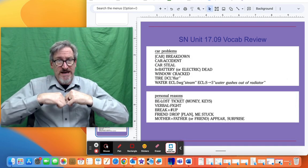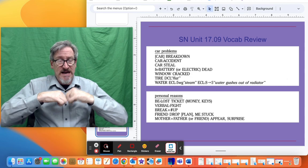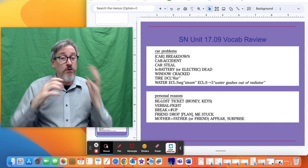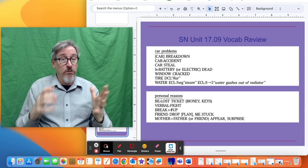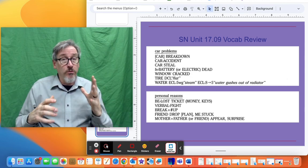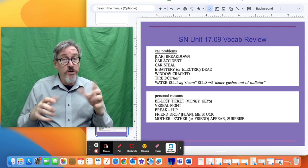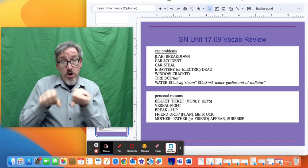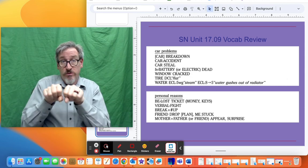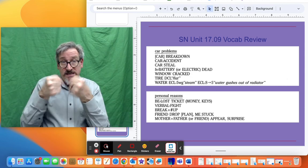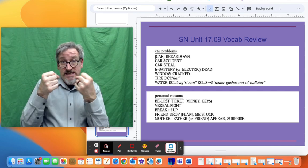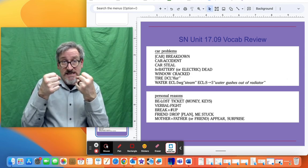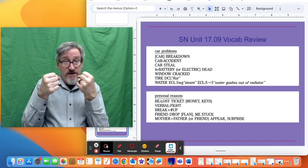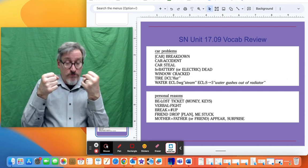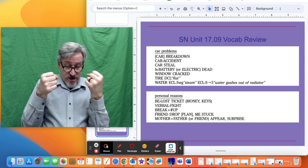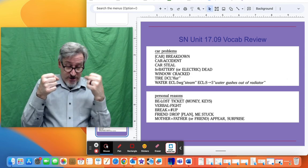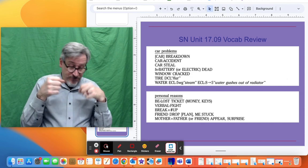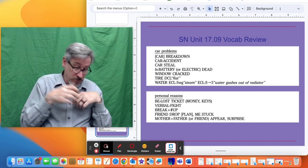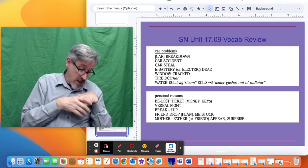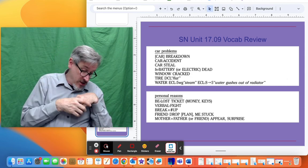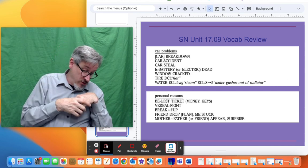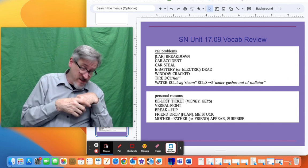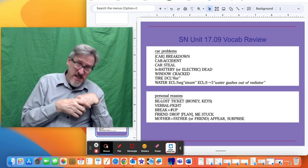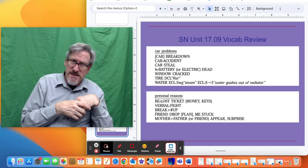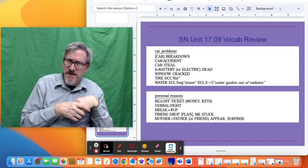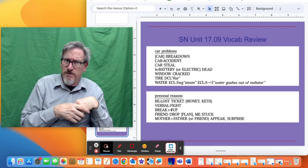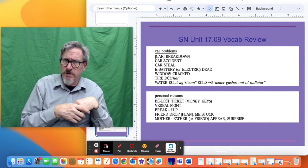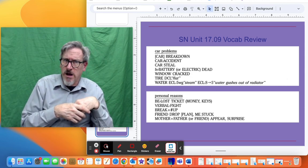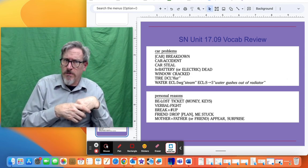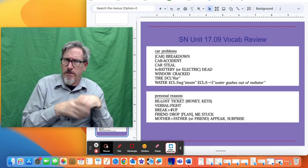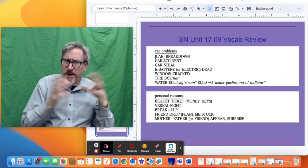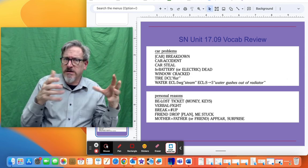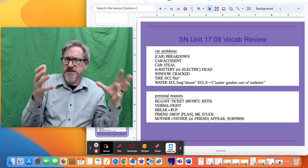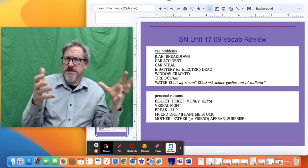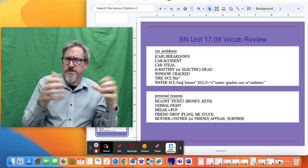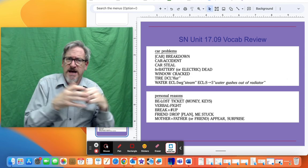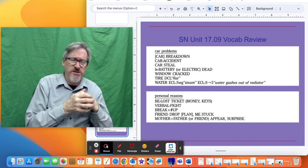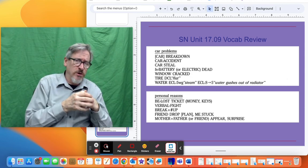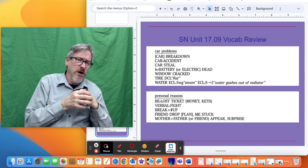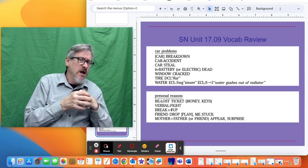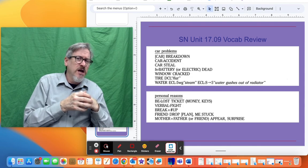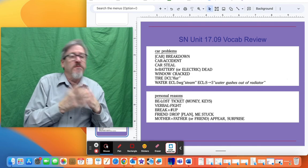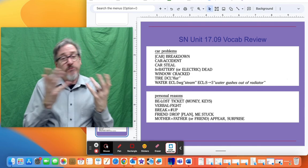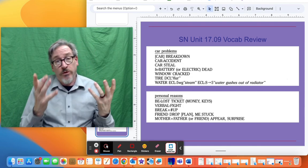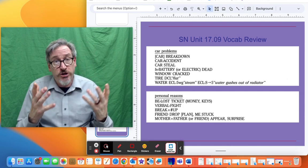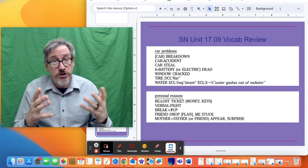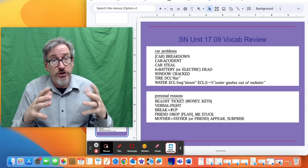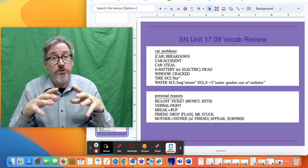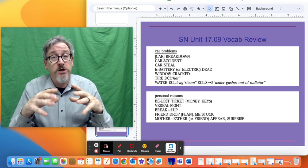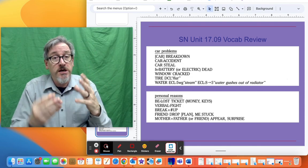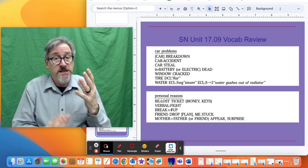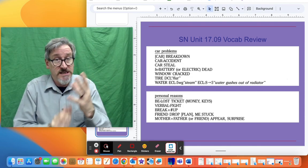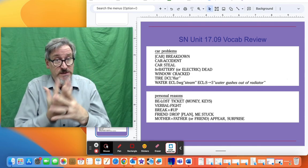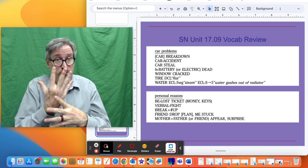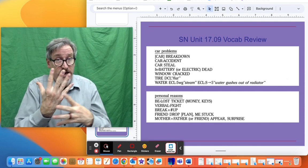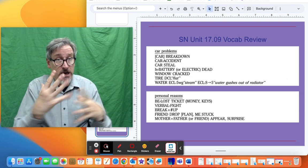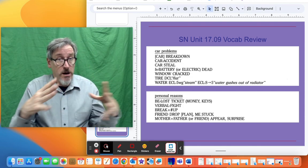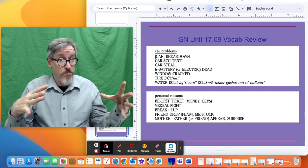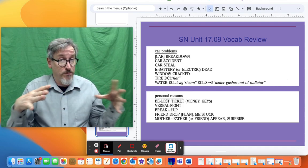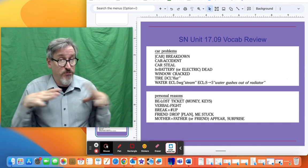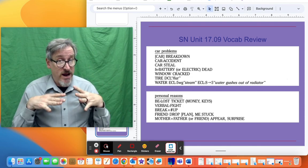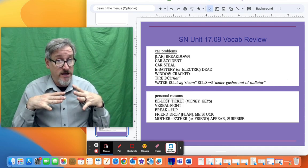Breakdown. Now, we know this is the sign for break. And you've seen some comparisons in the past where we should do